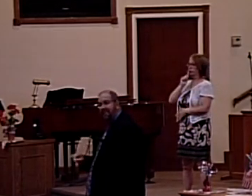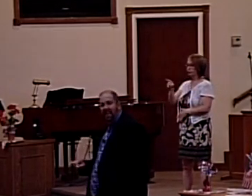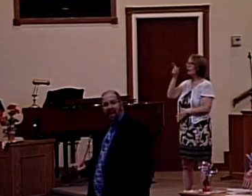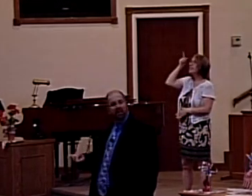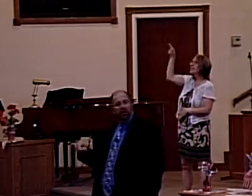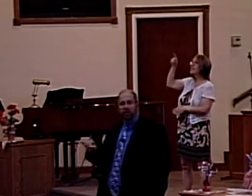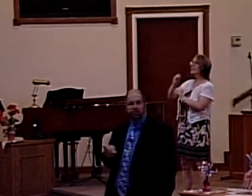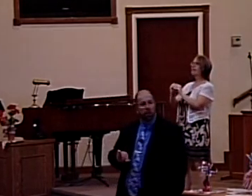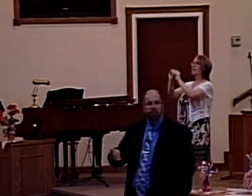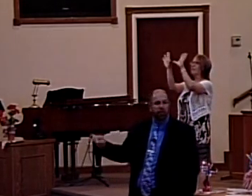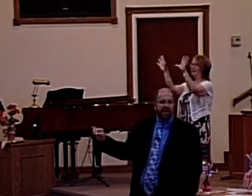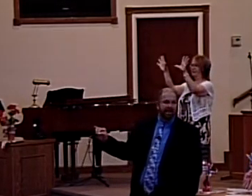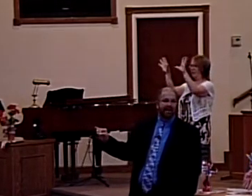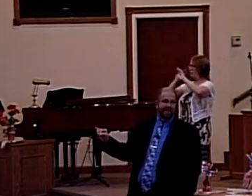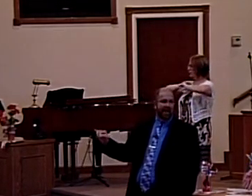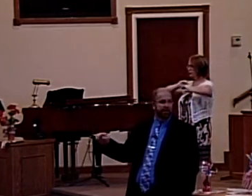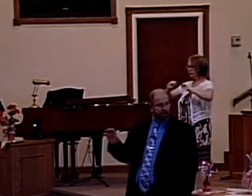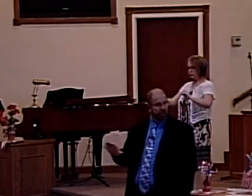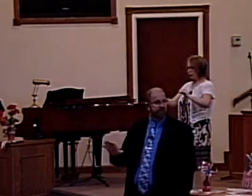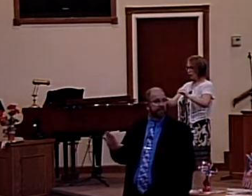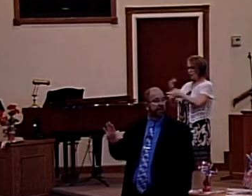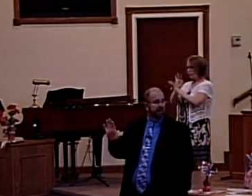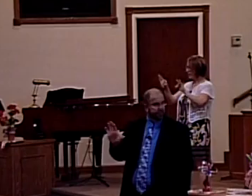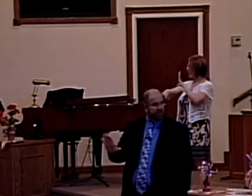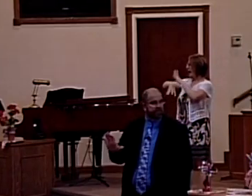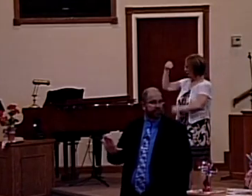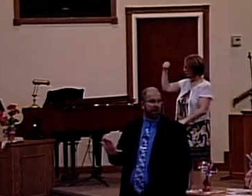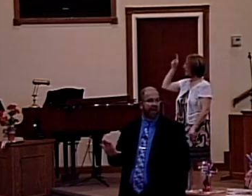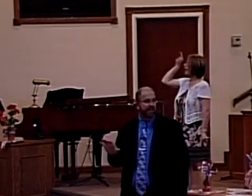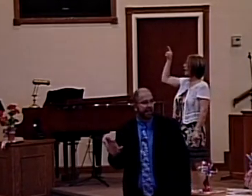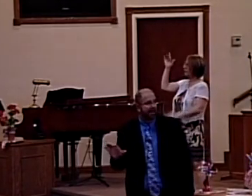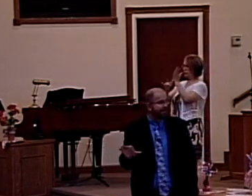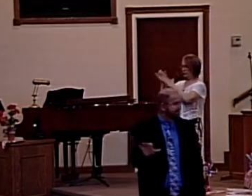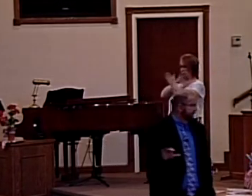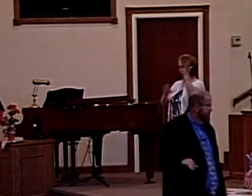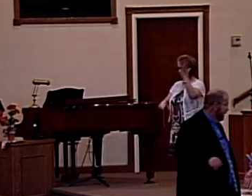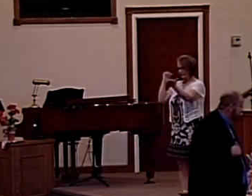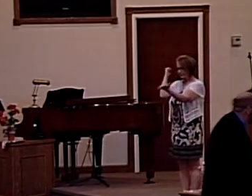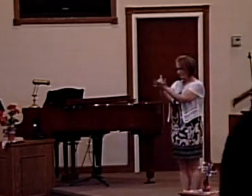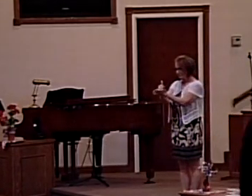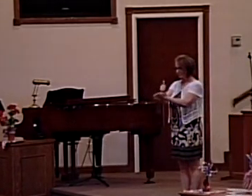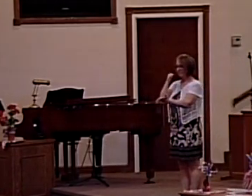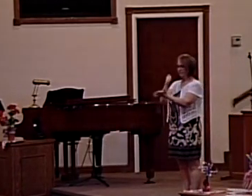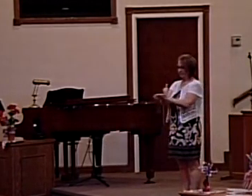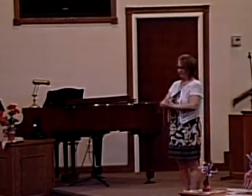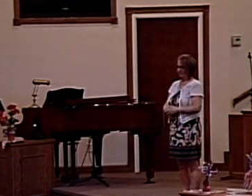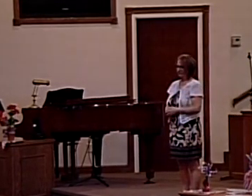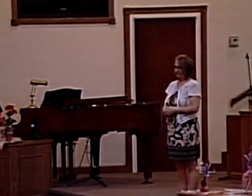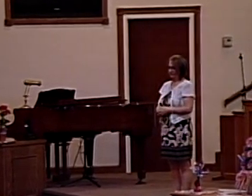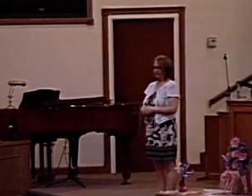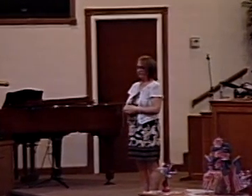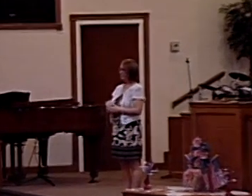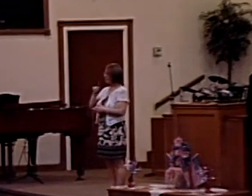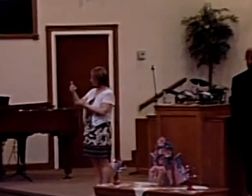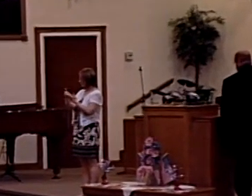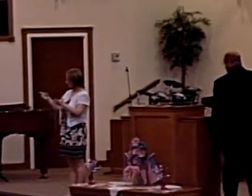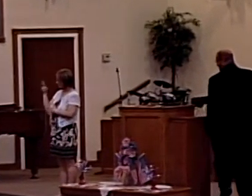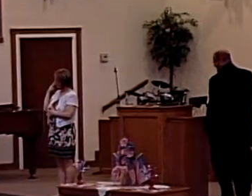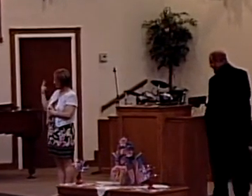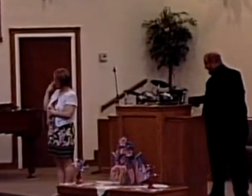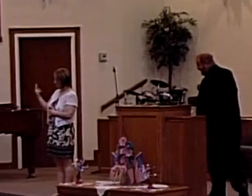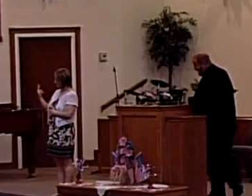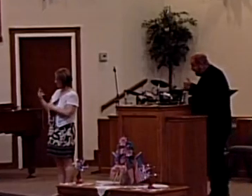is the light. There's no freedom outside the person of Jesus Christ. Amen? Amen. So the next thing that we see is